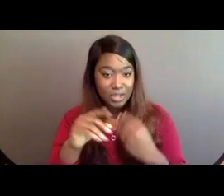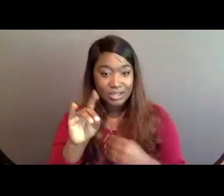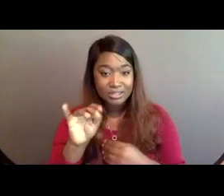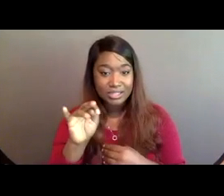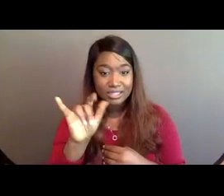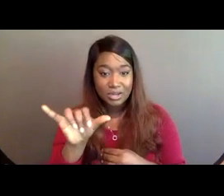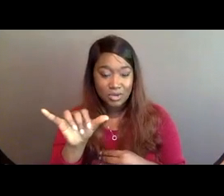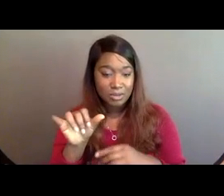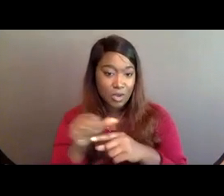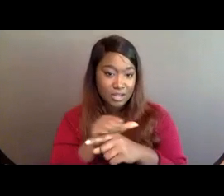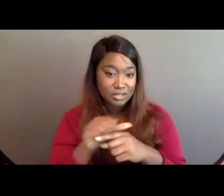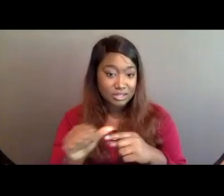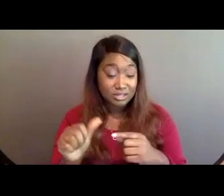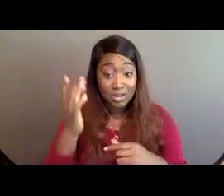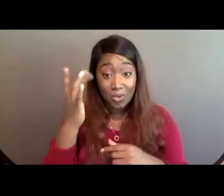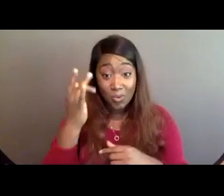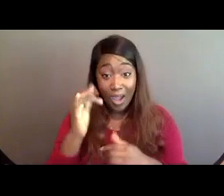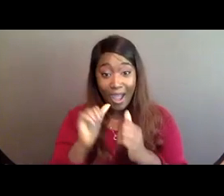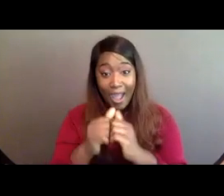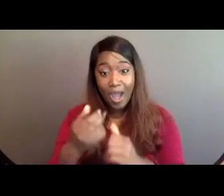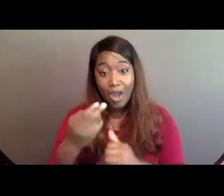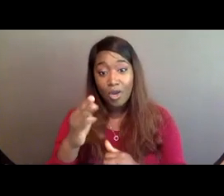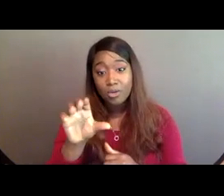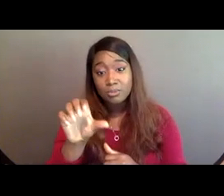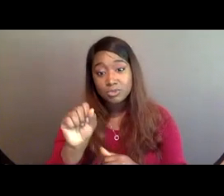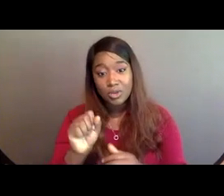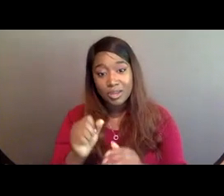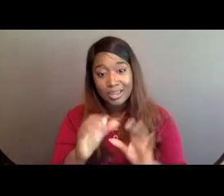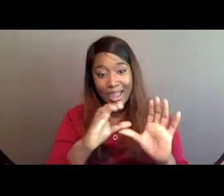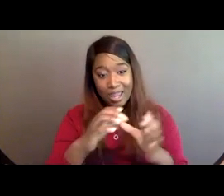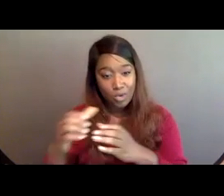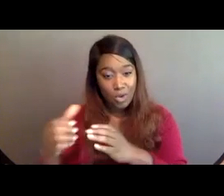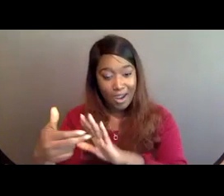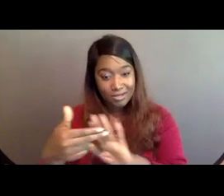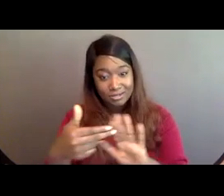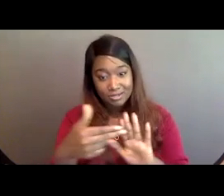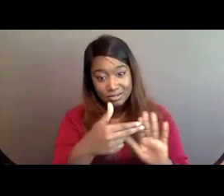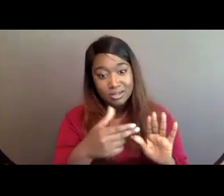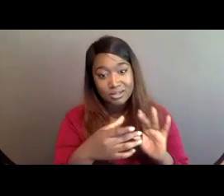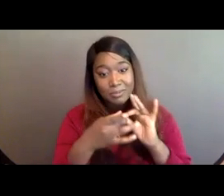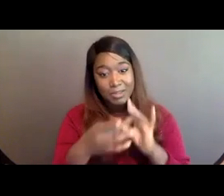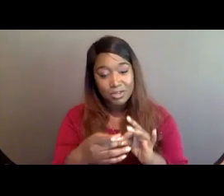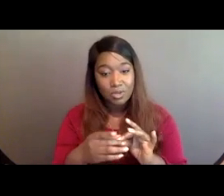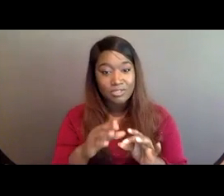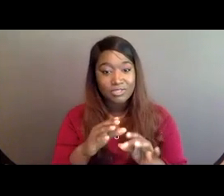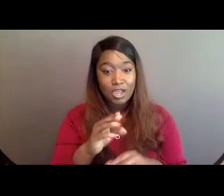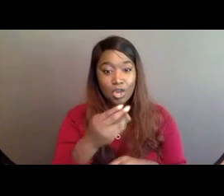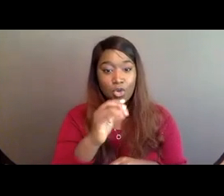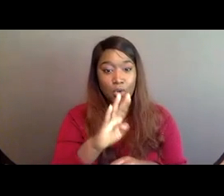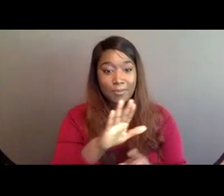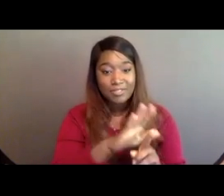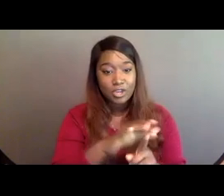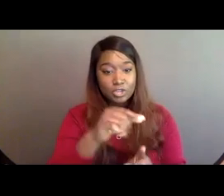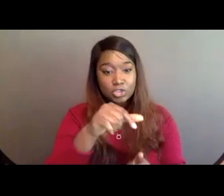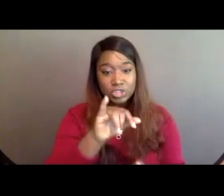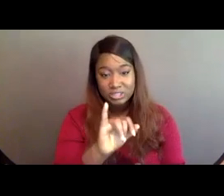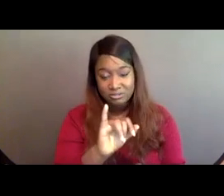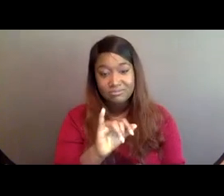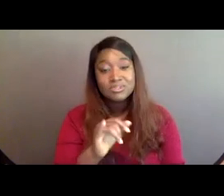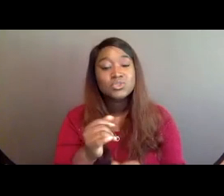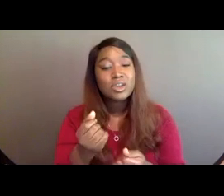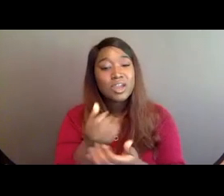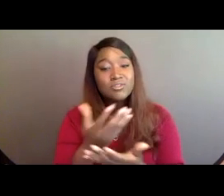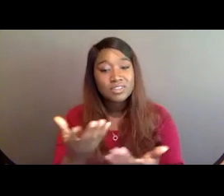because the way that herbs are categorized, according to the herb's qi, right? So everything in nature